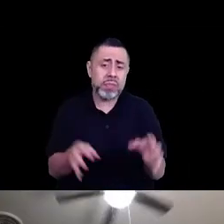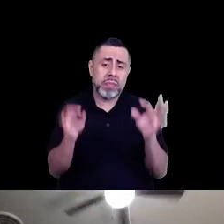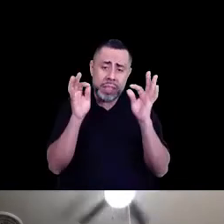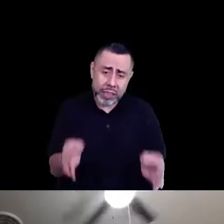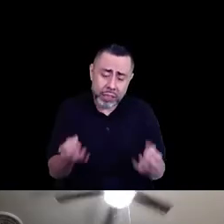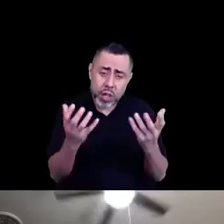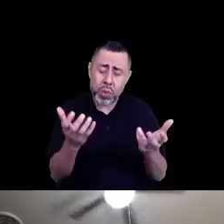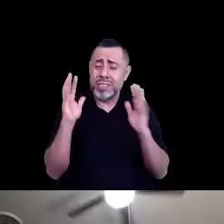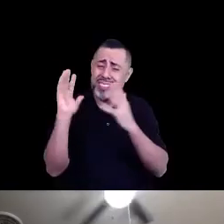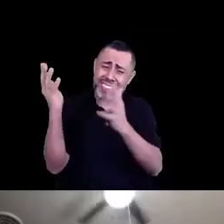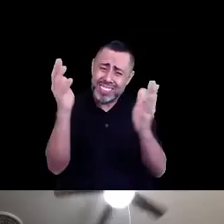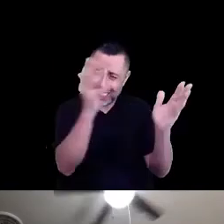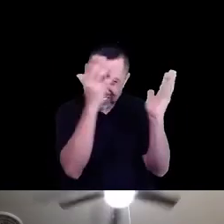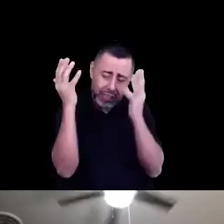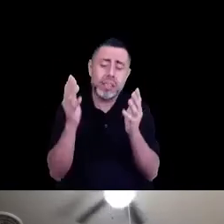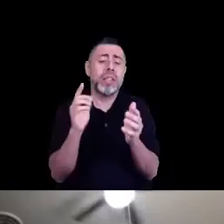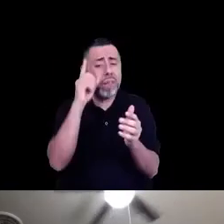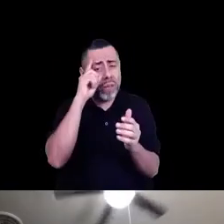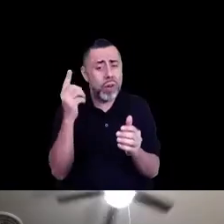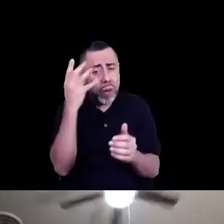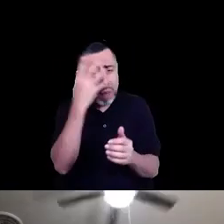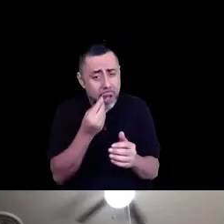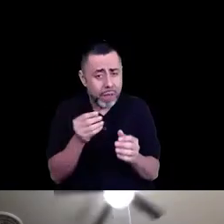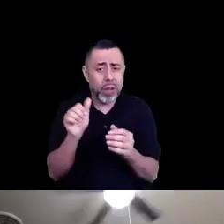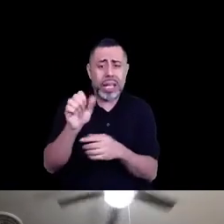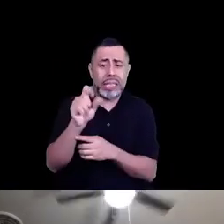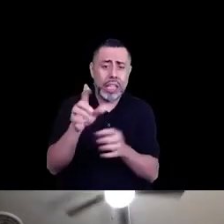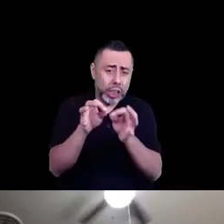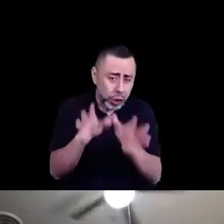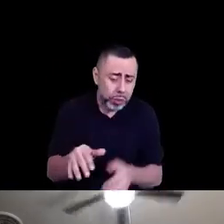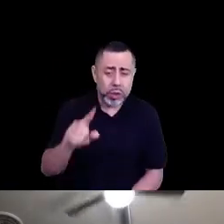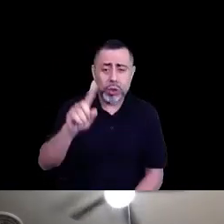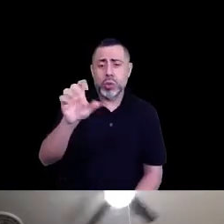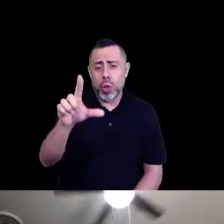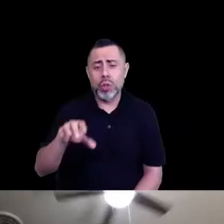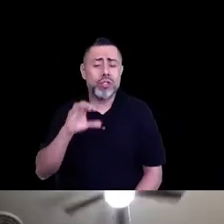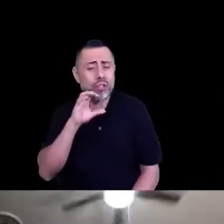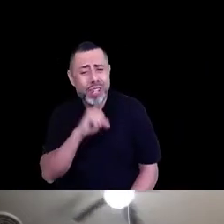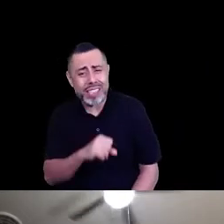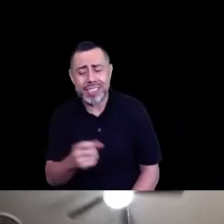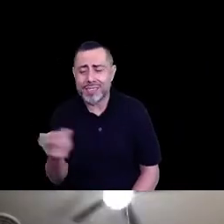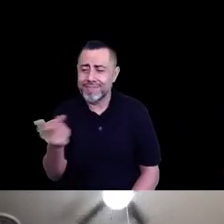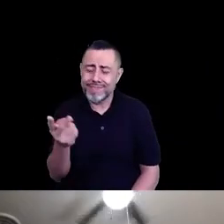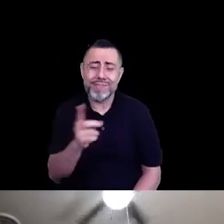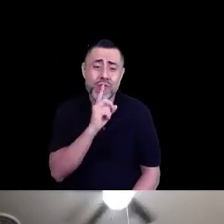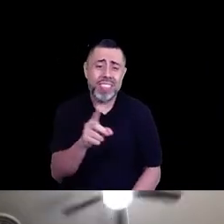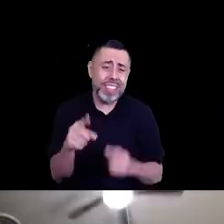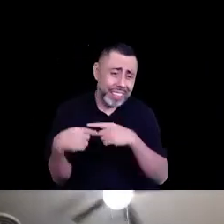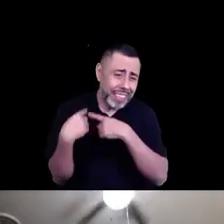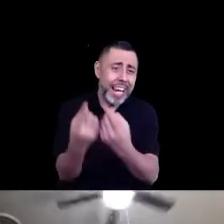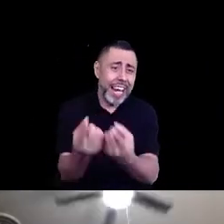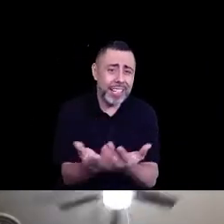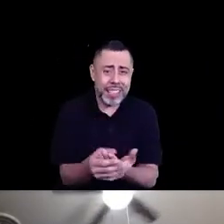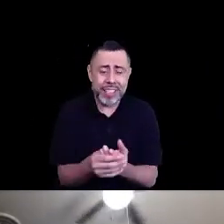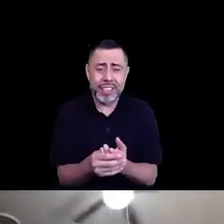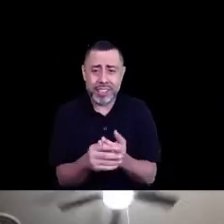applause always to our beautiful ASL interpreters, Zoel and Chris. You two have really been very,